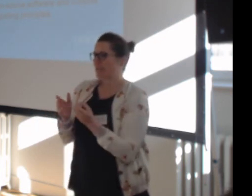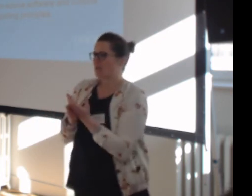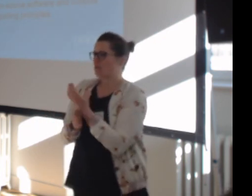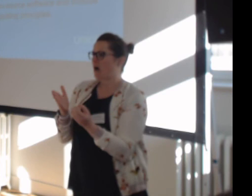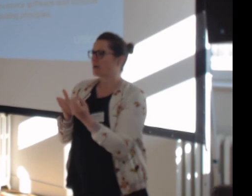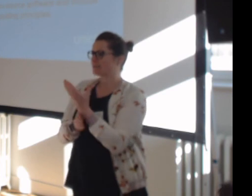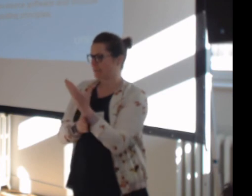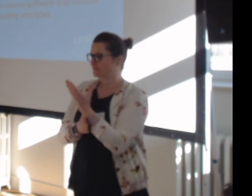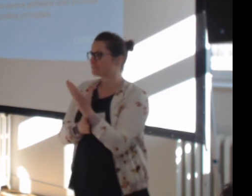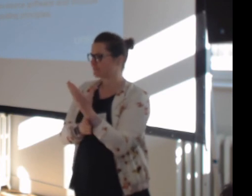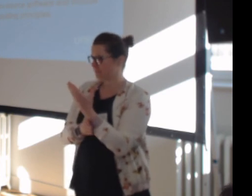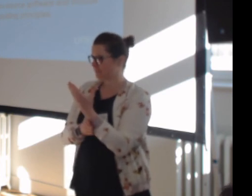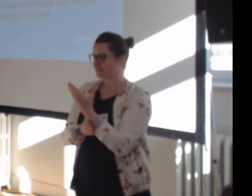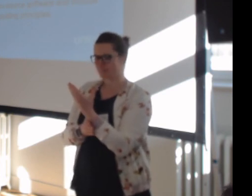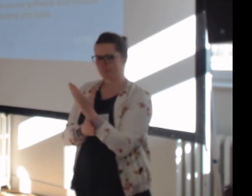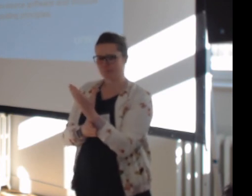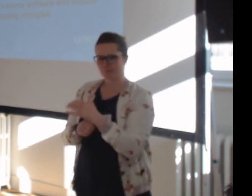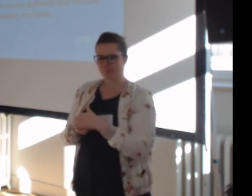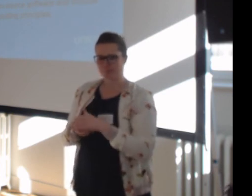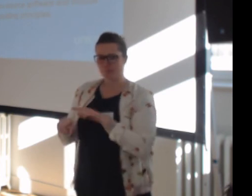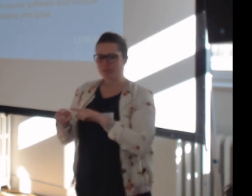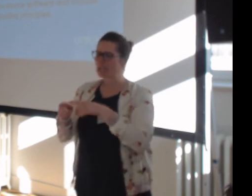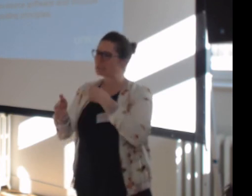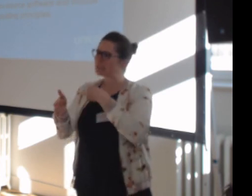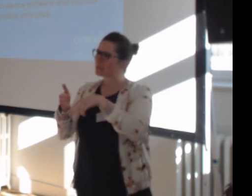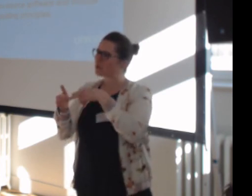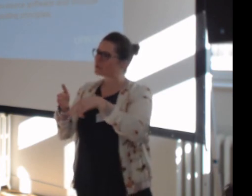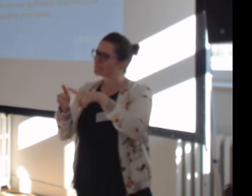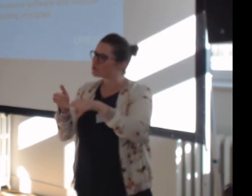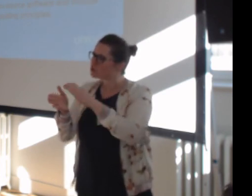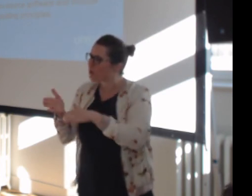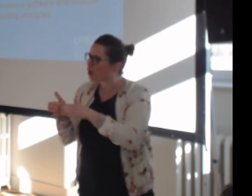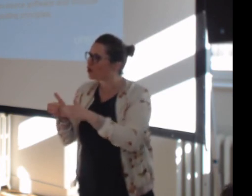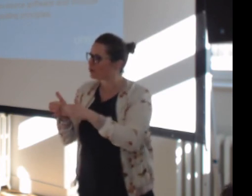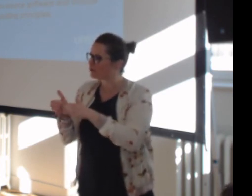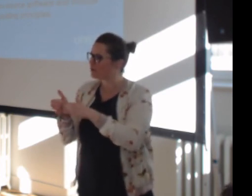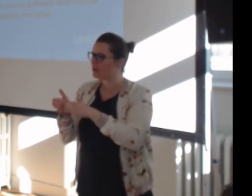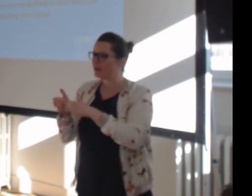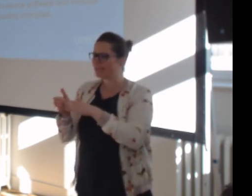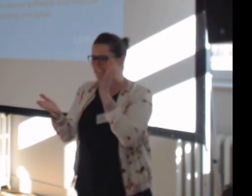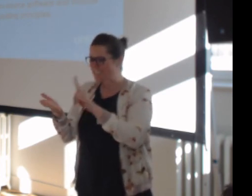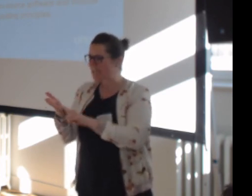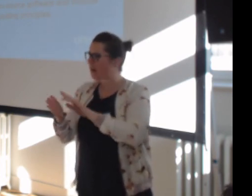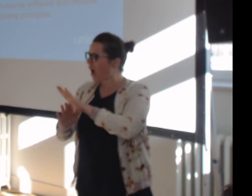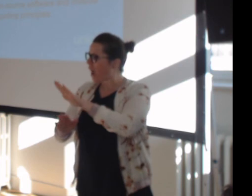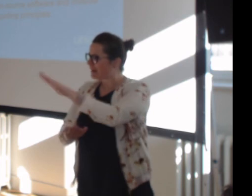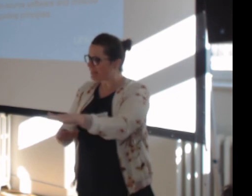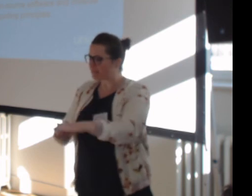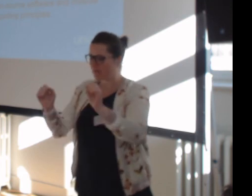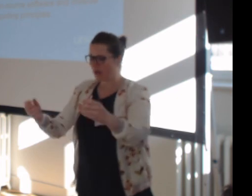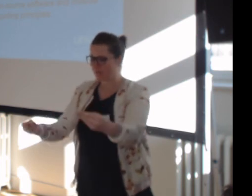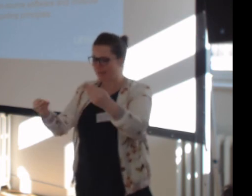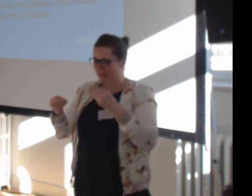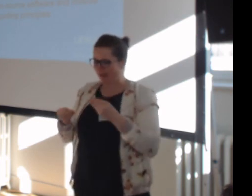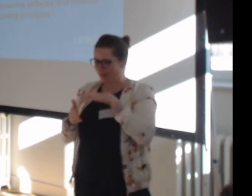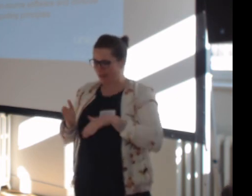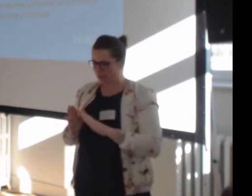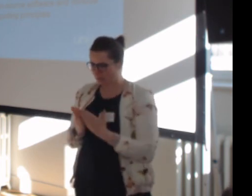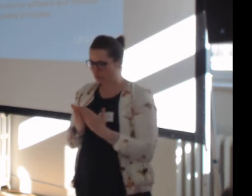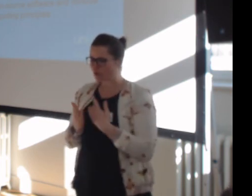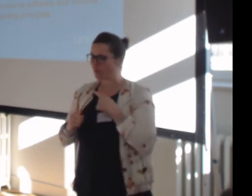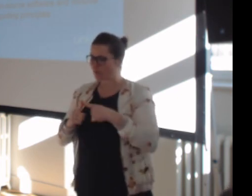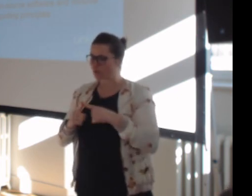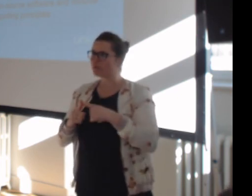innovation, that of harnessing the technologies to ensure that all children can access books and have assistance